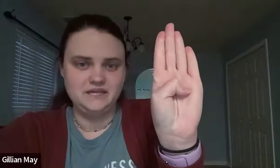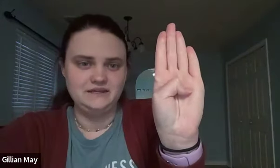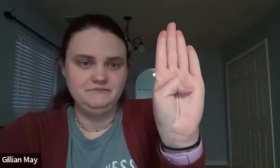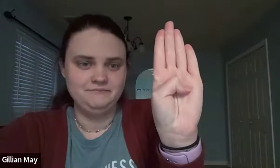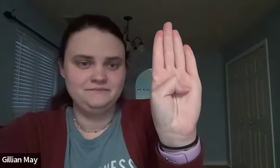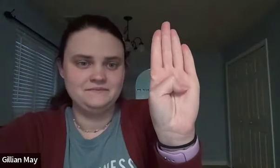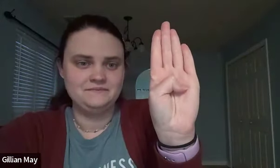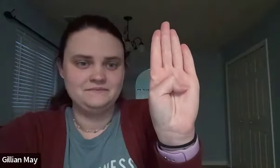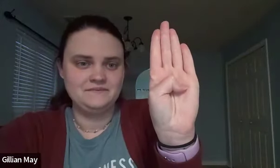B.